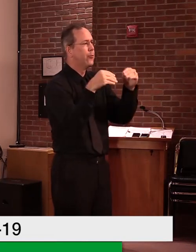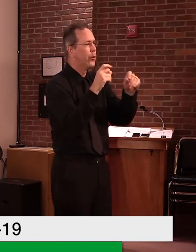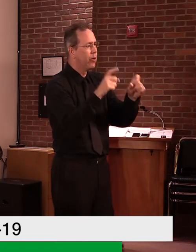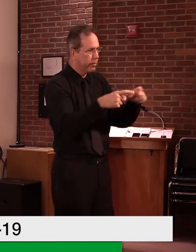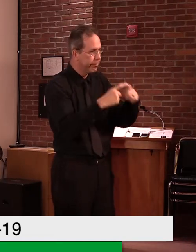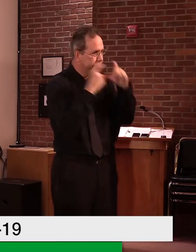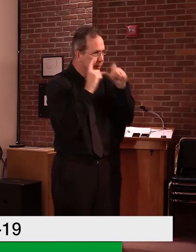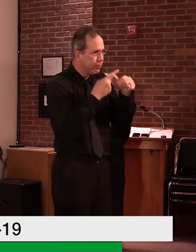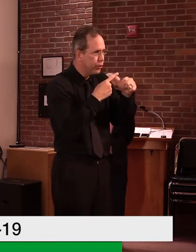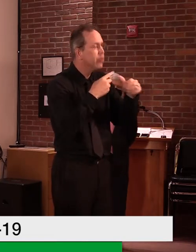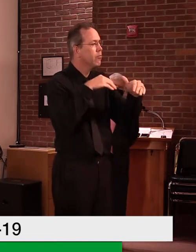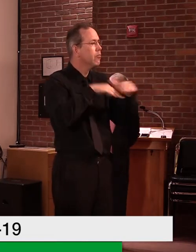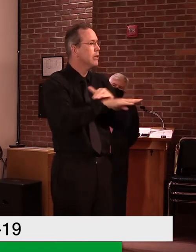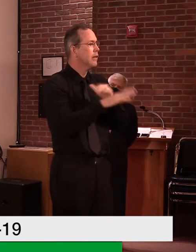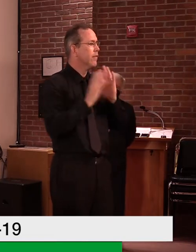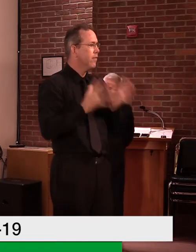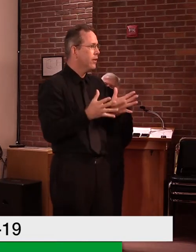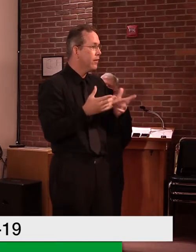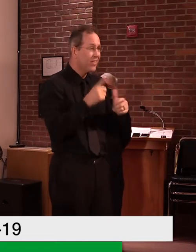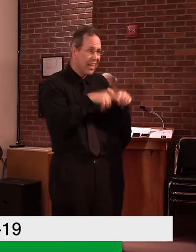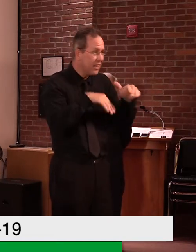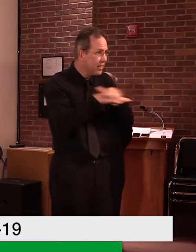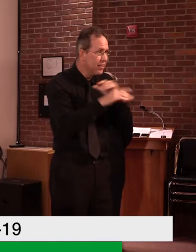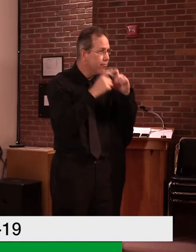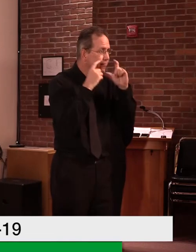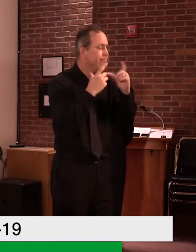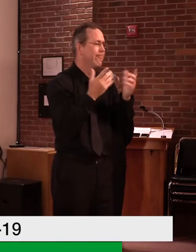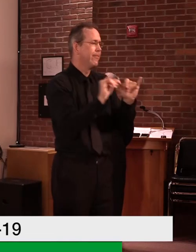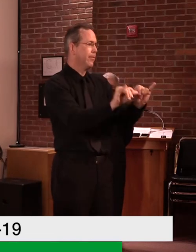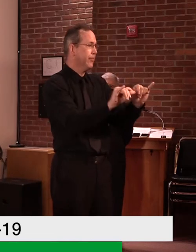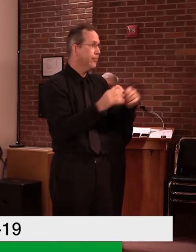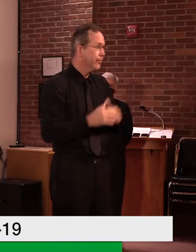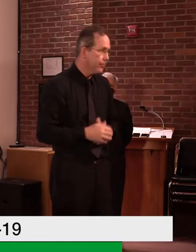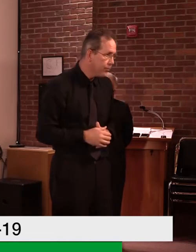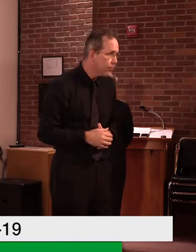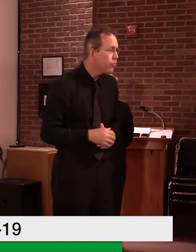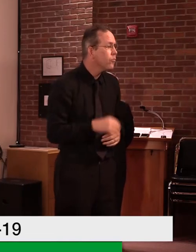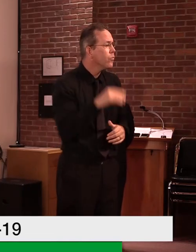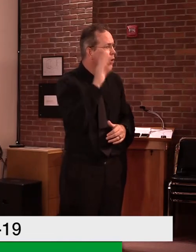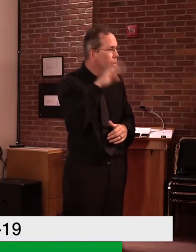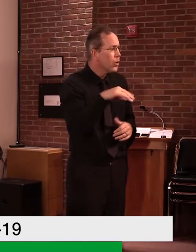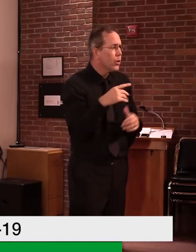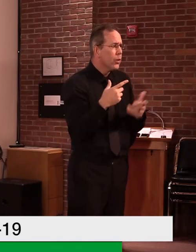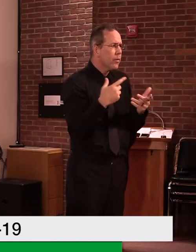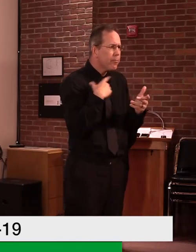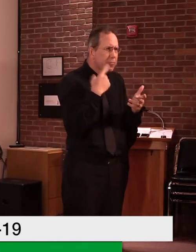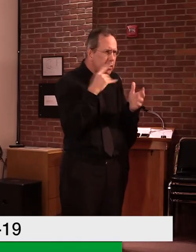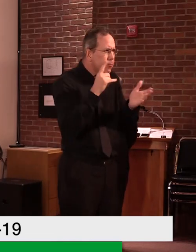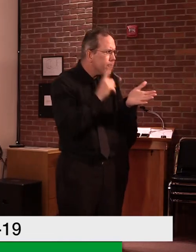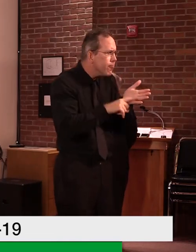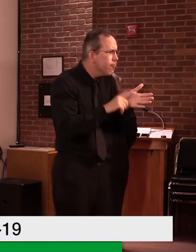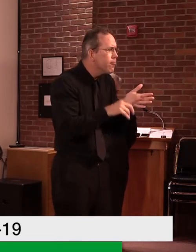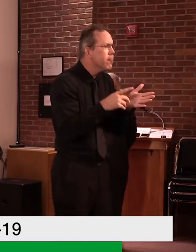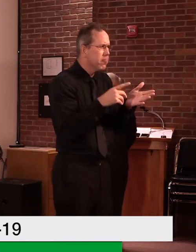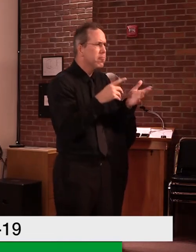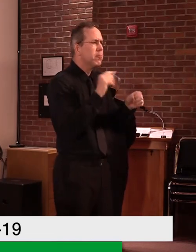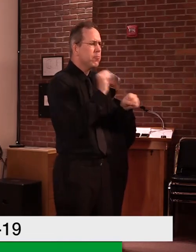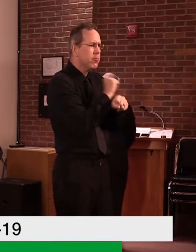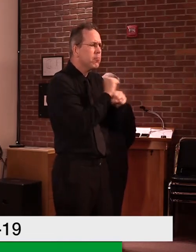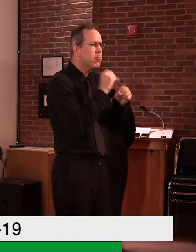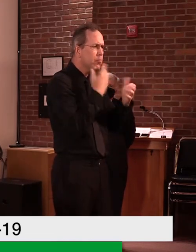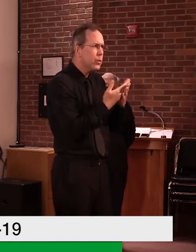While the benefit of wearing a mask to help reduce transmission has become more and more apparent, getting people to actually wear